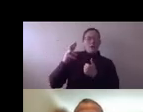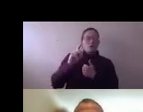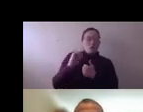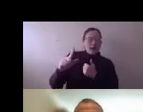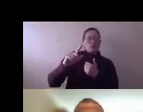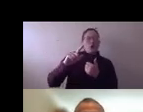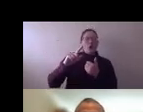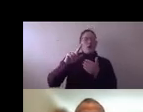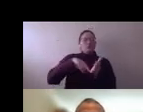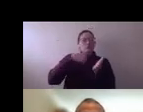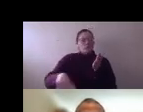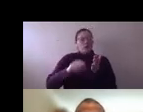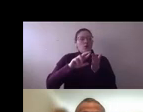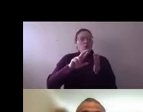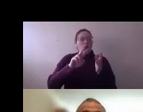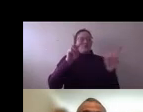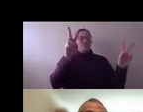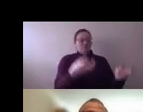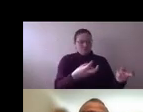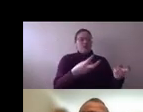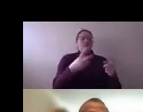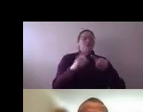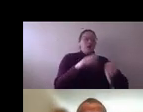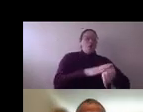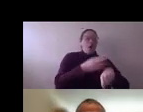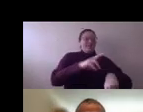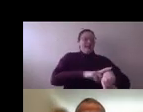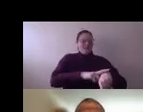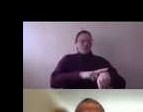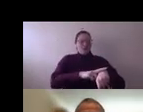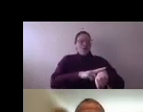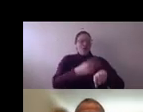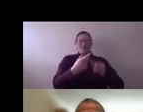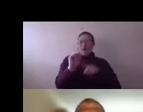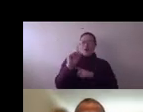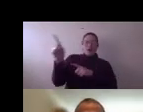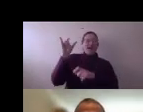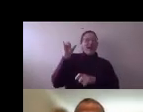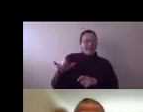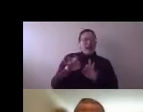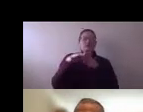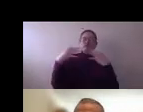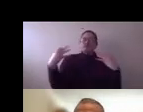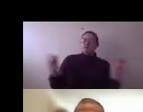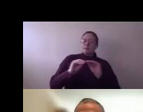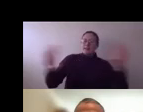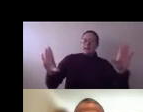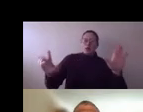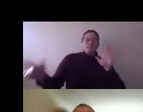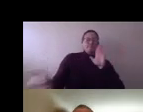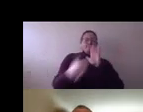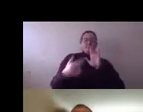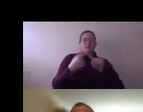or discrimination based on national origin, which is explicitly prohibited by 1964 Civil Rights